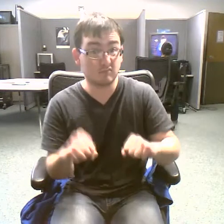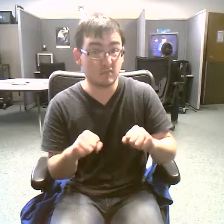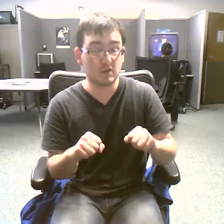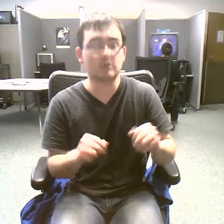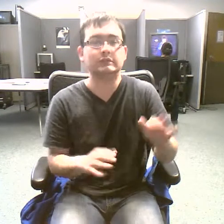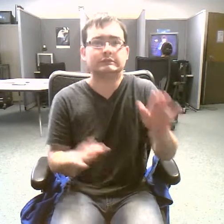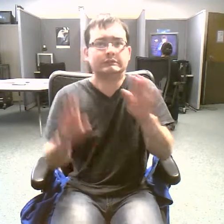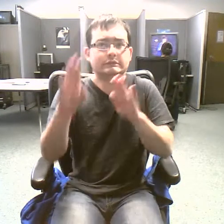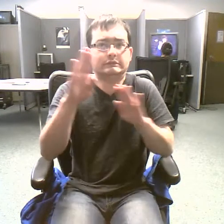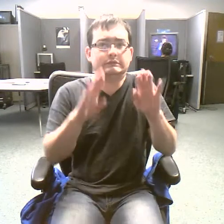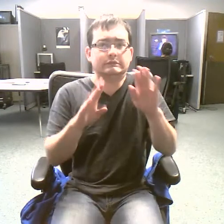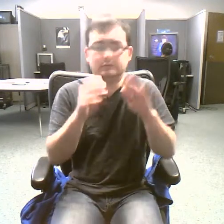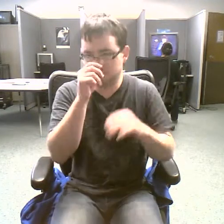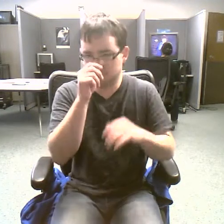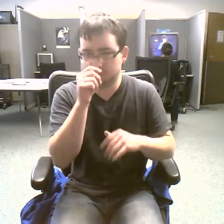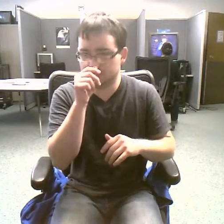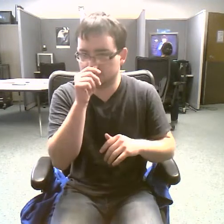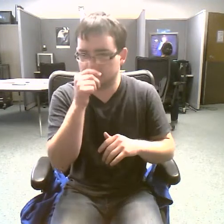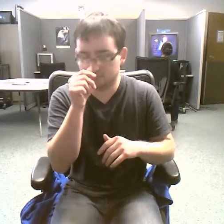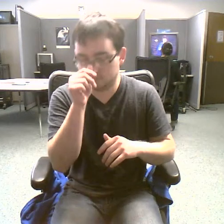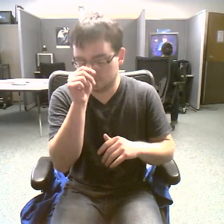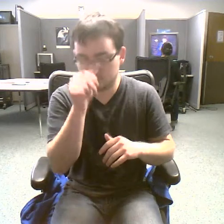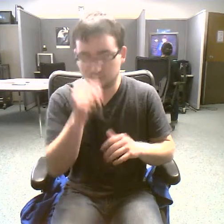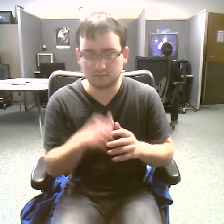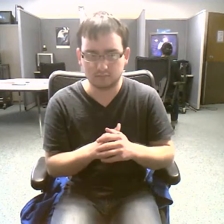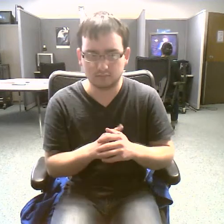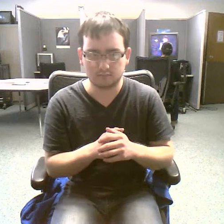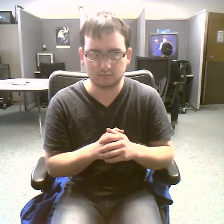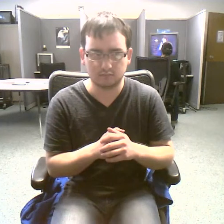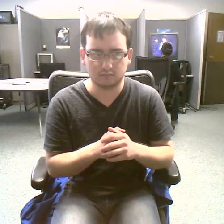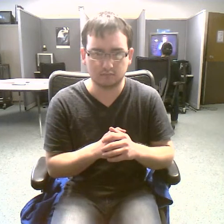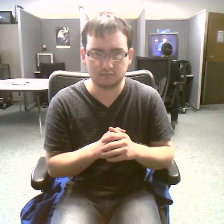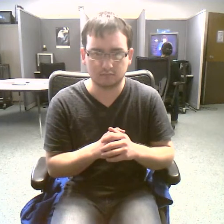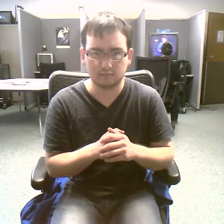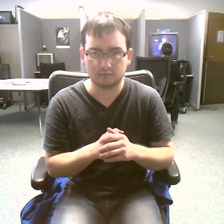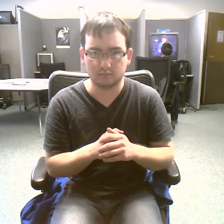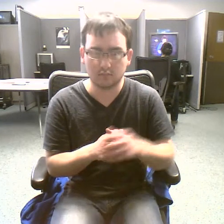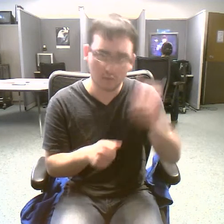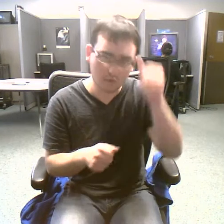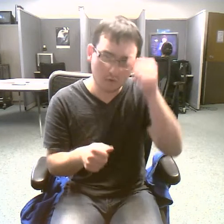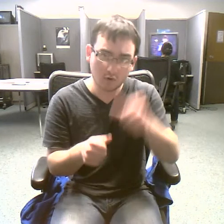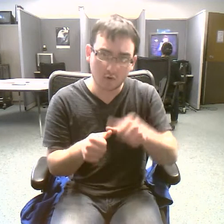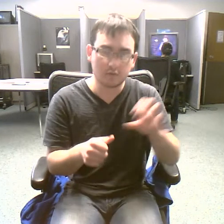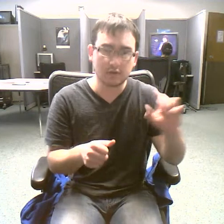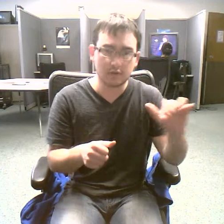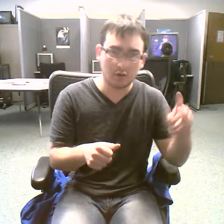be. If you don't remember, the cytoplasm is the fluid that fills the cells.